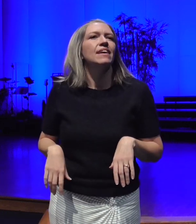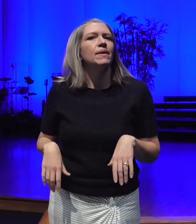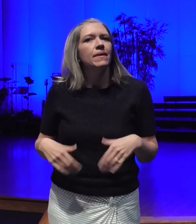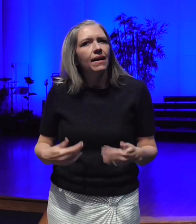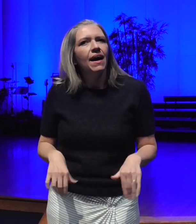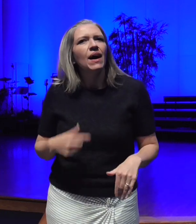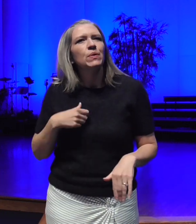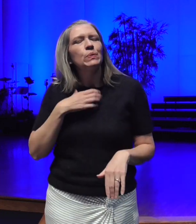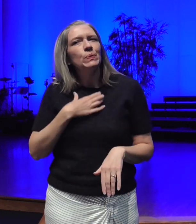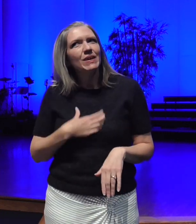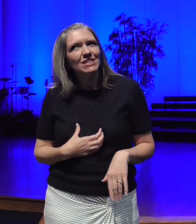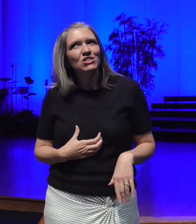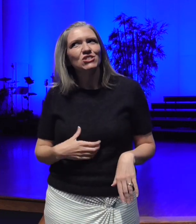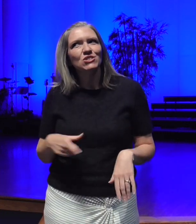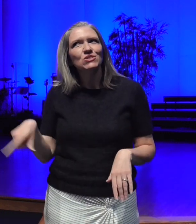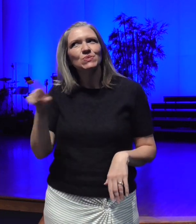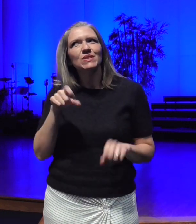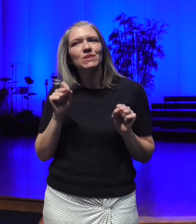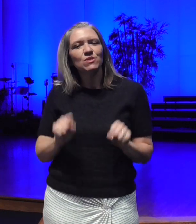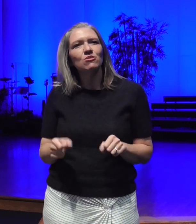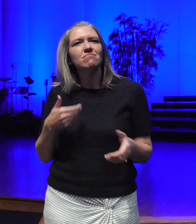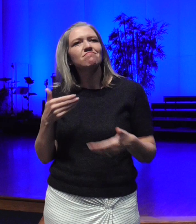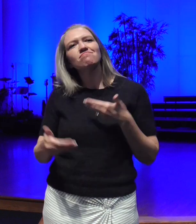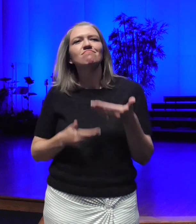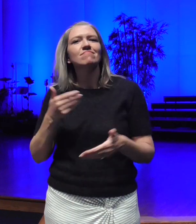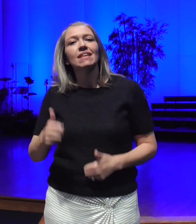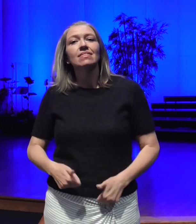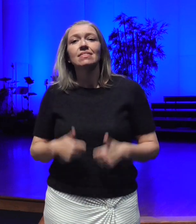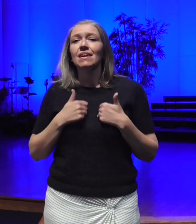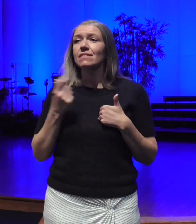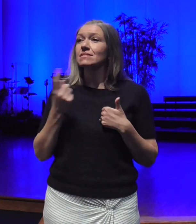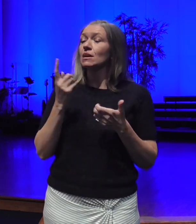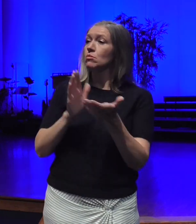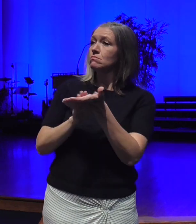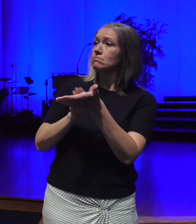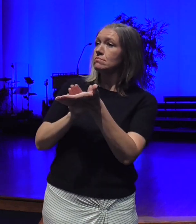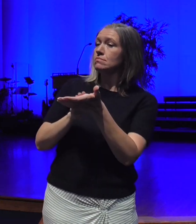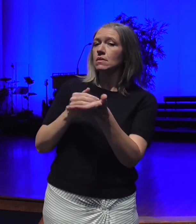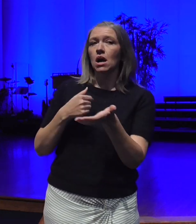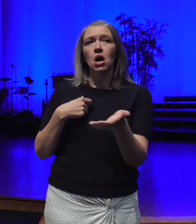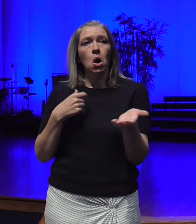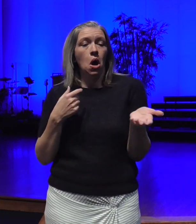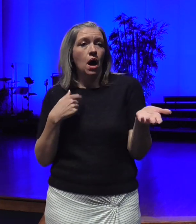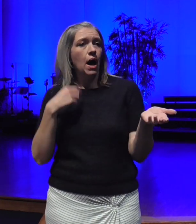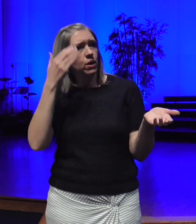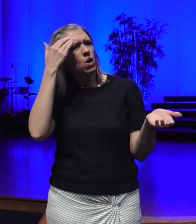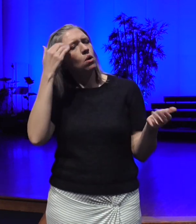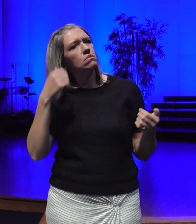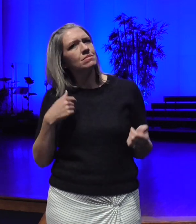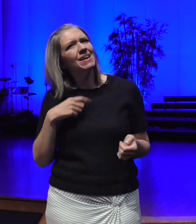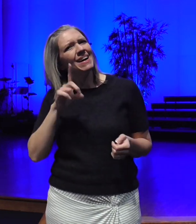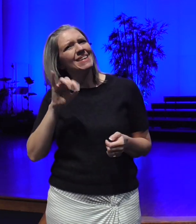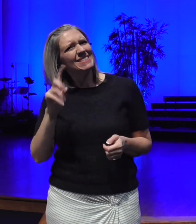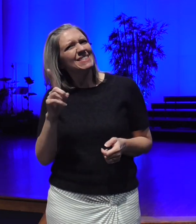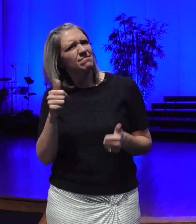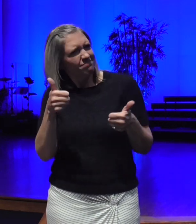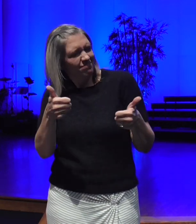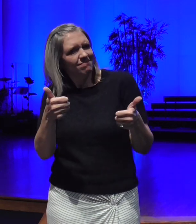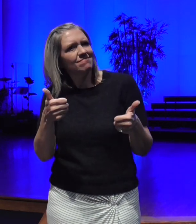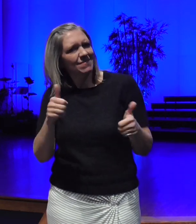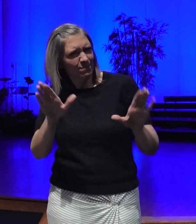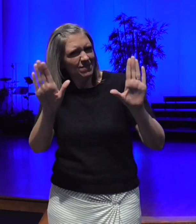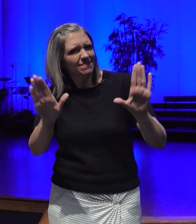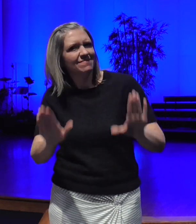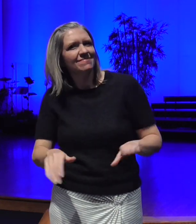Boy, I sure wish we'd walk through life and somebody would go, "You know, you did that really well," and you could go, "I know, I did, didn't I? It was fantastic."